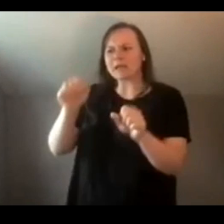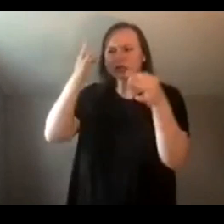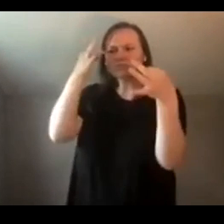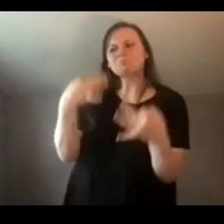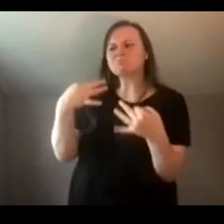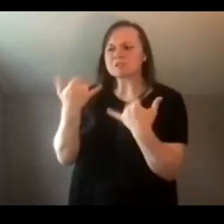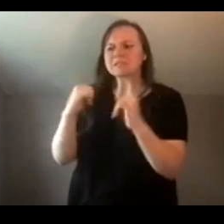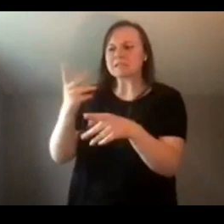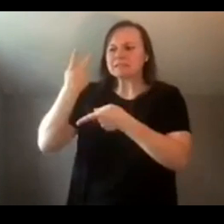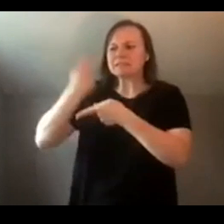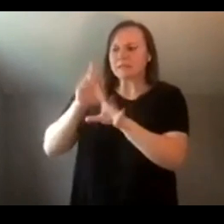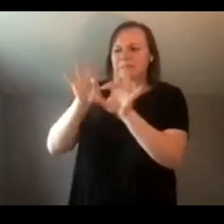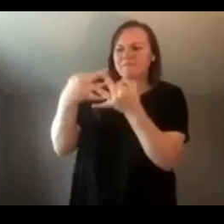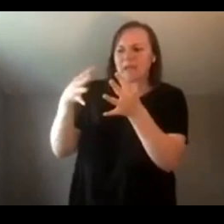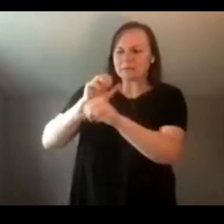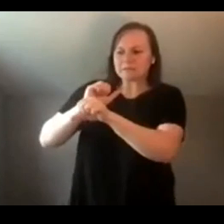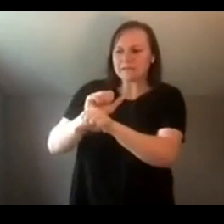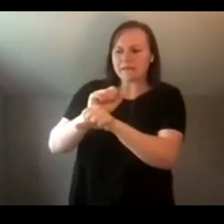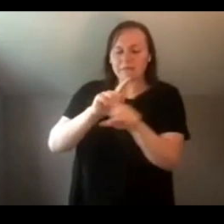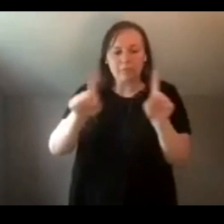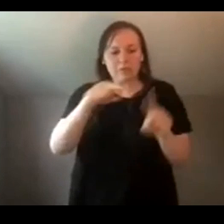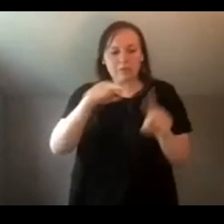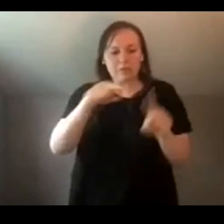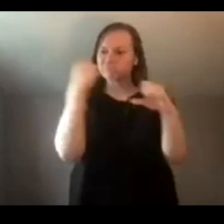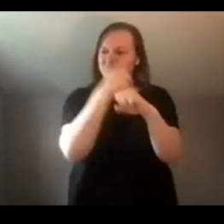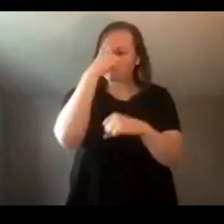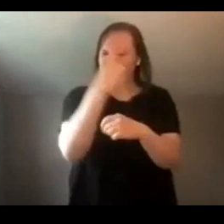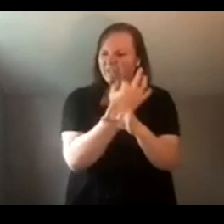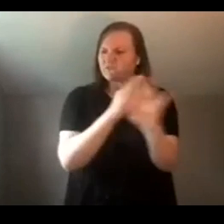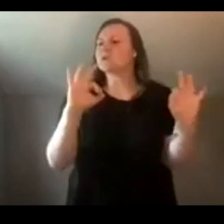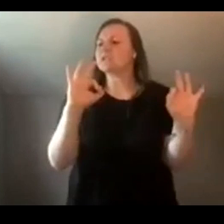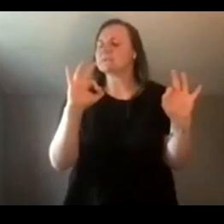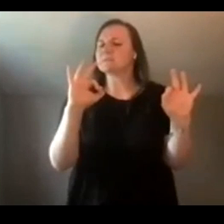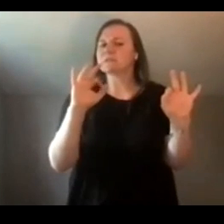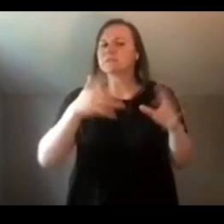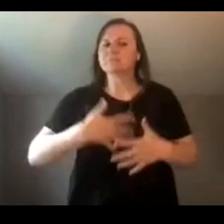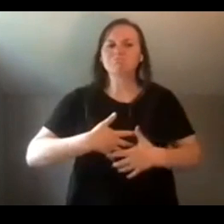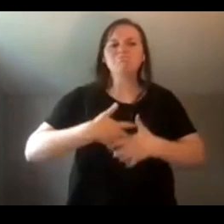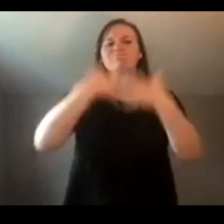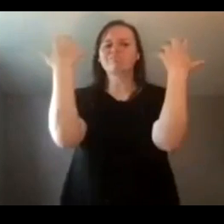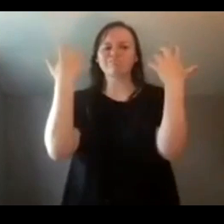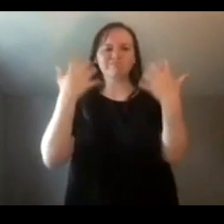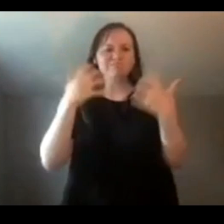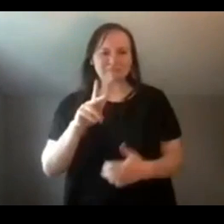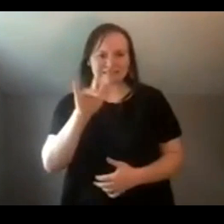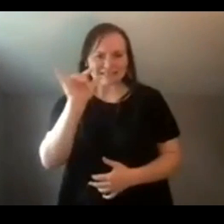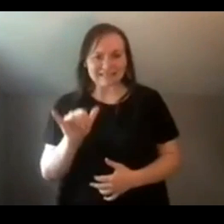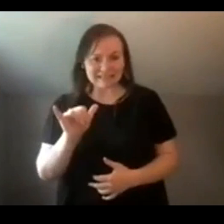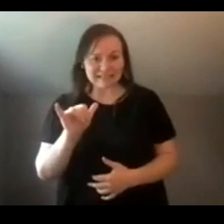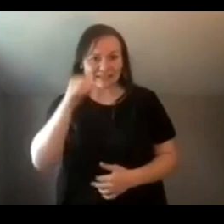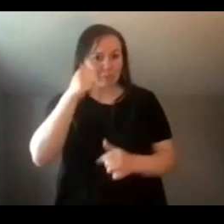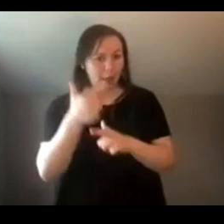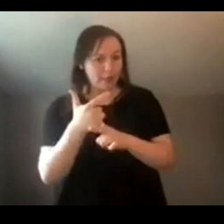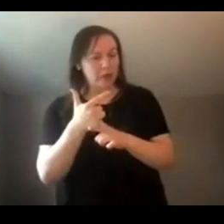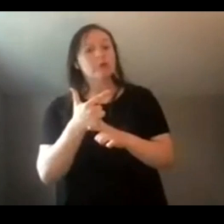bondage when he was fighting for freedom? So outraged was Miss Kitty's brother